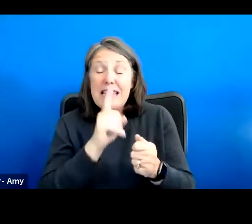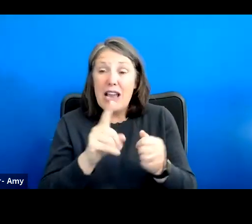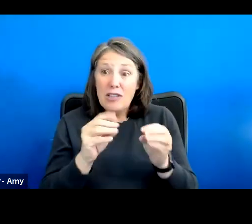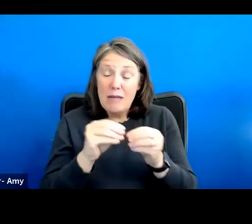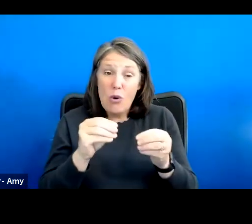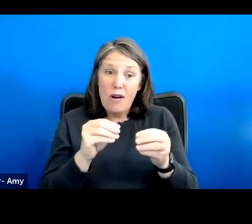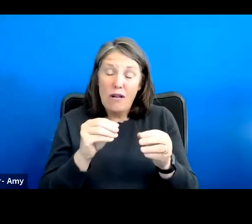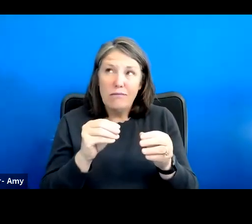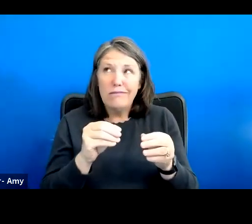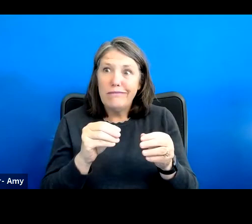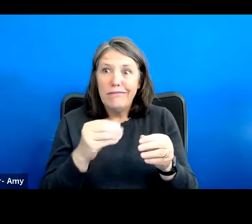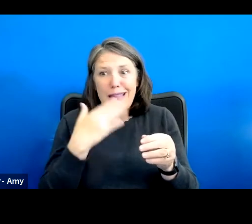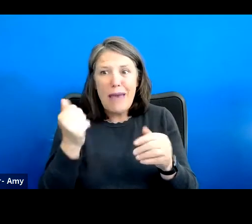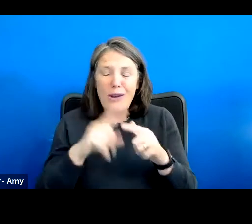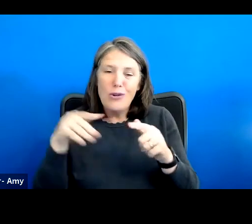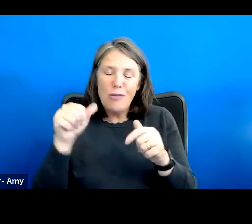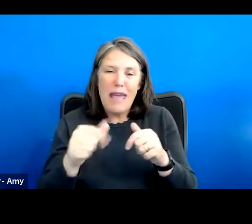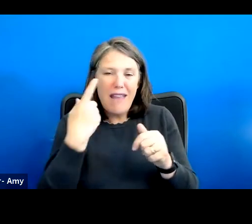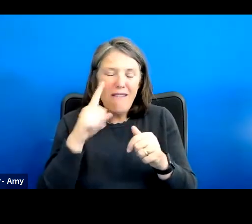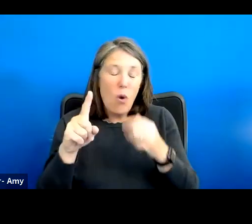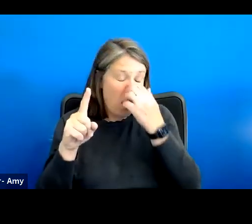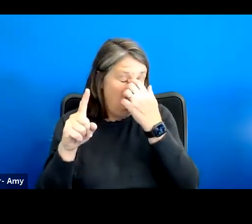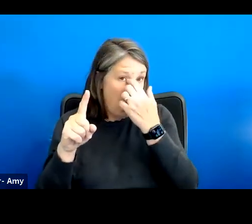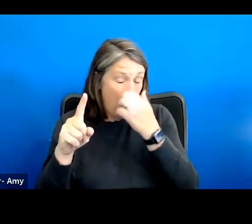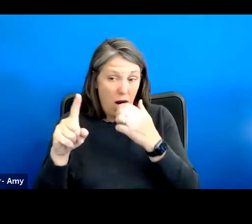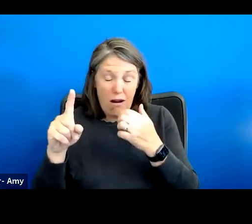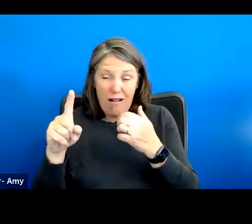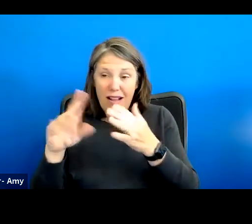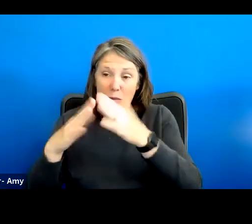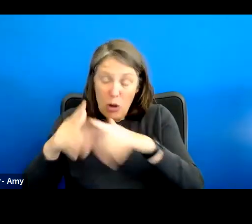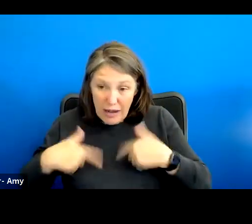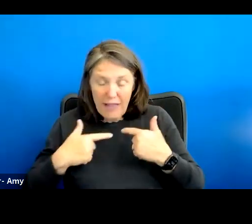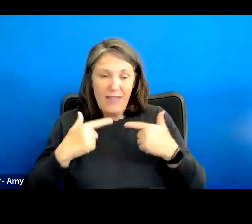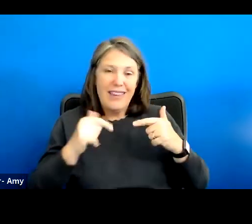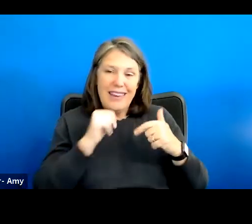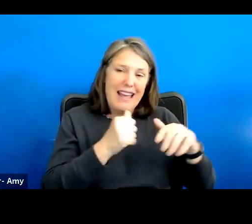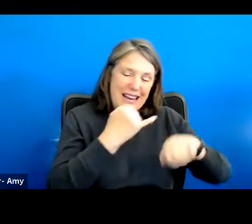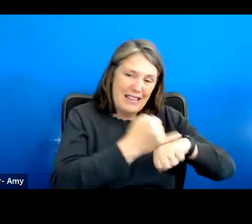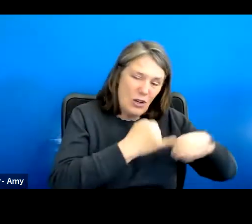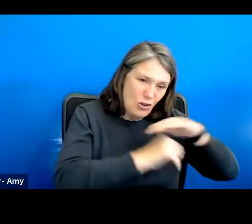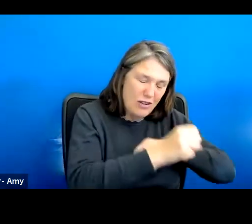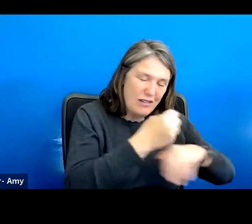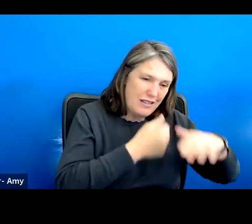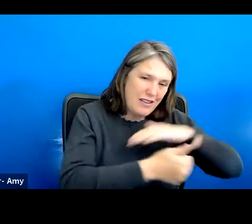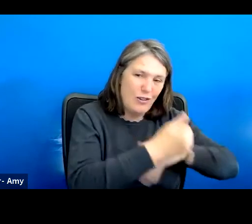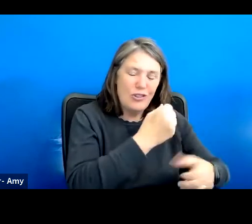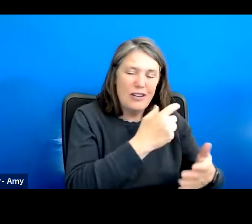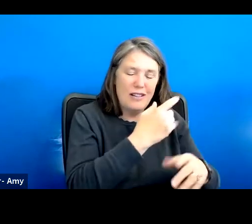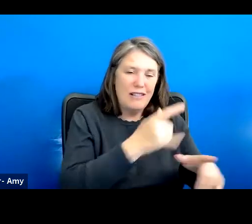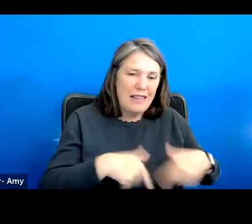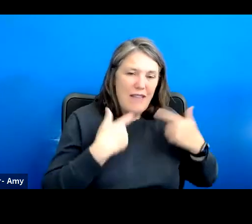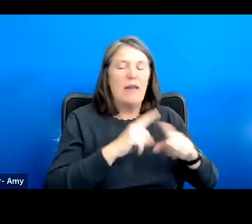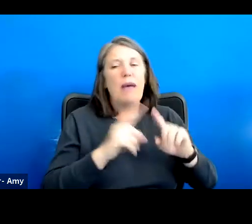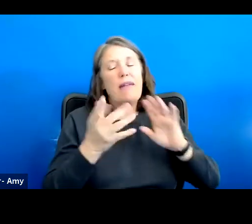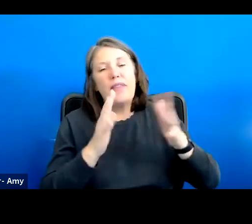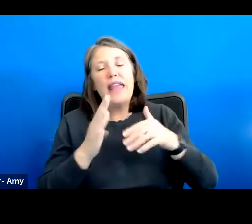than to pay for institutional living, and Money Follows the Person came out of that. But this is an initiative that has been